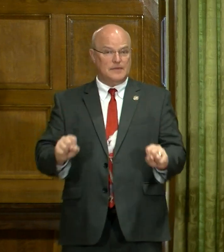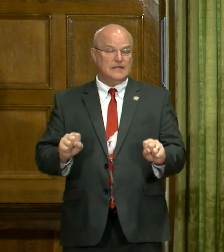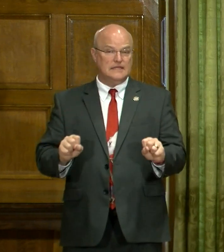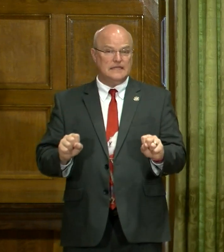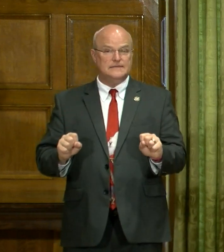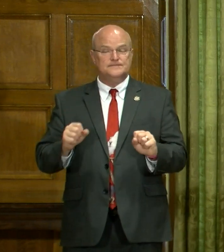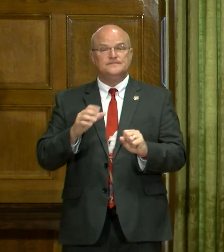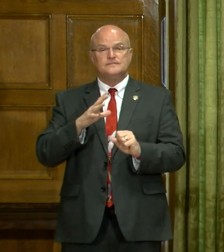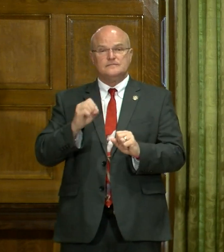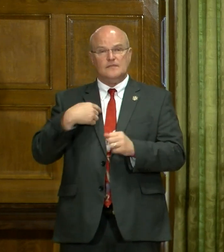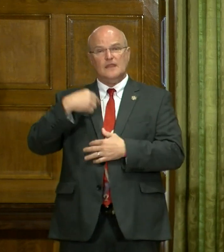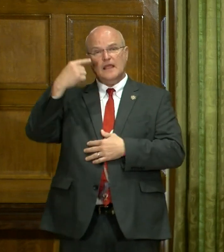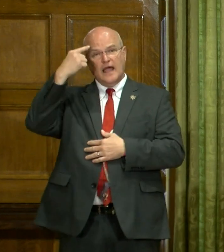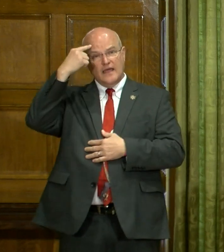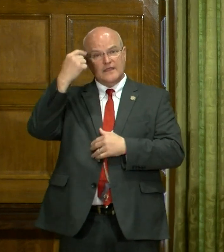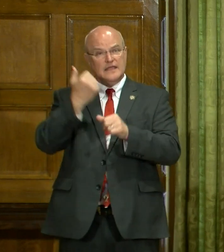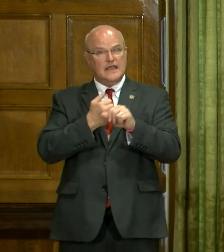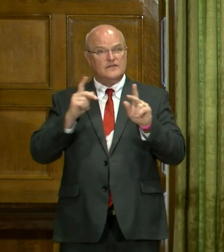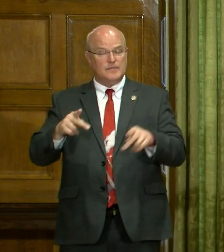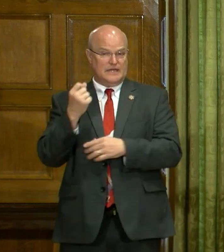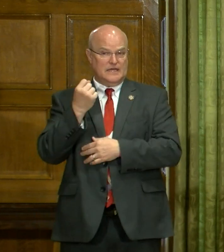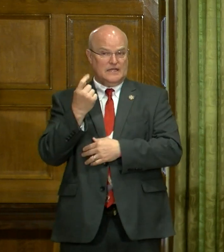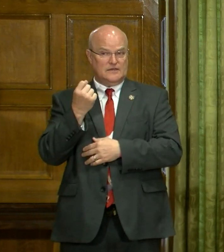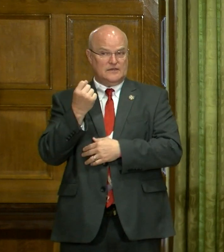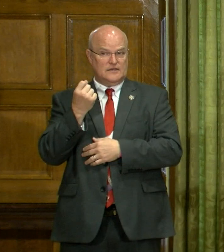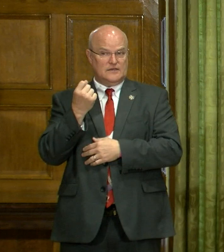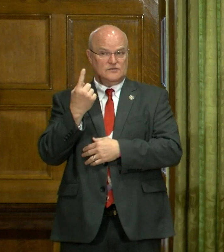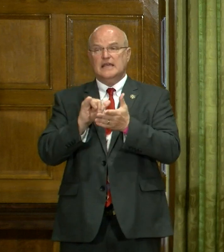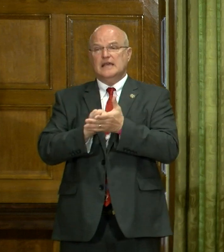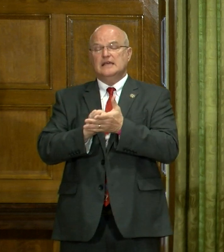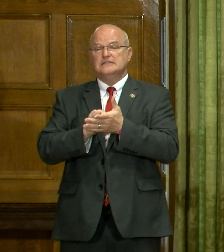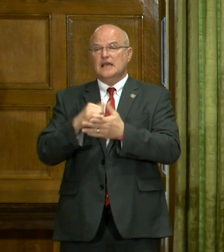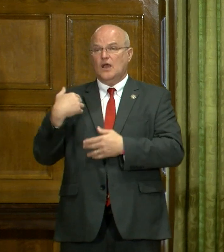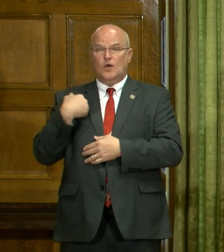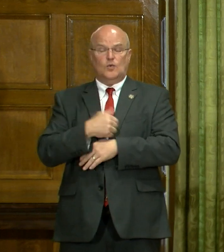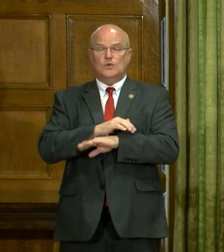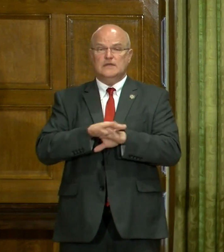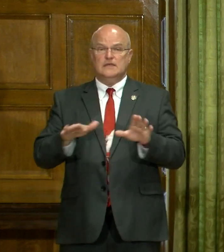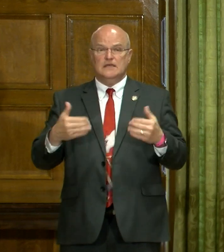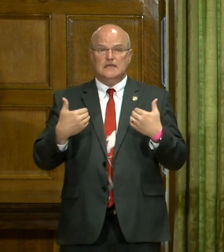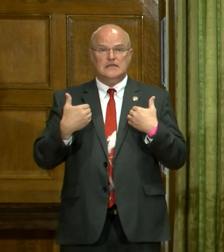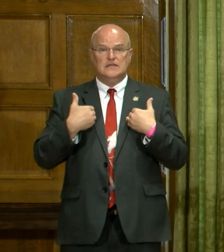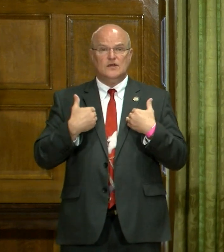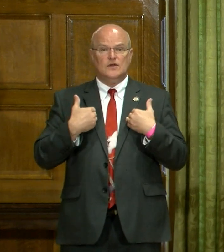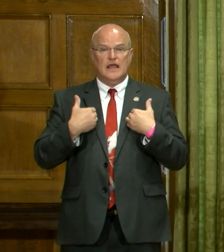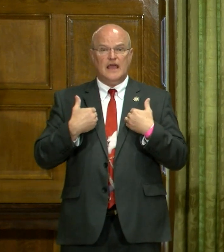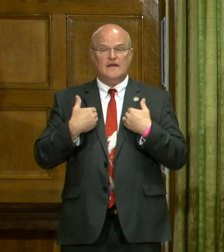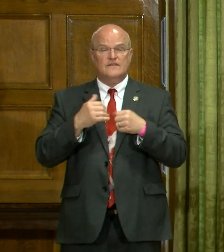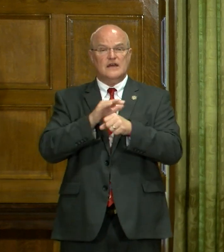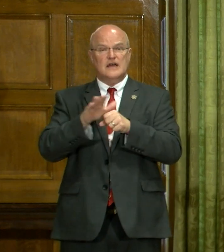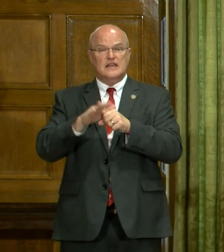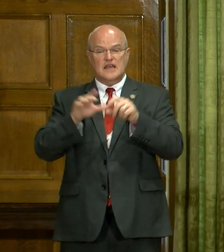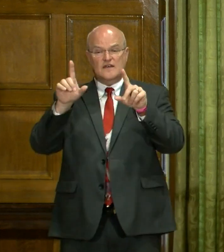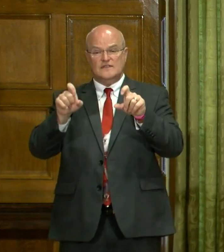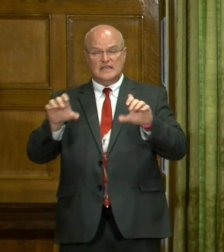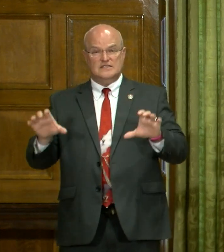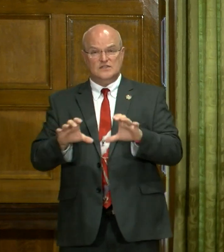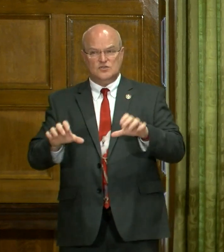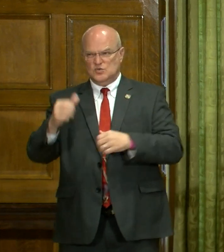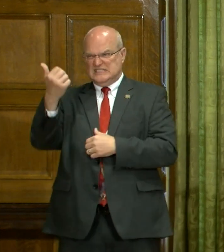capability. I think everyone understands that we don't have enough testing to